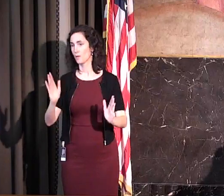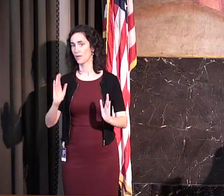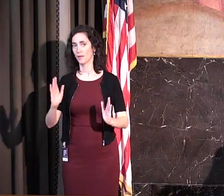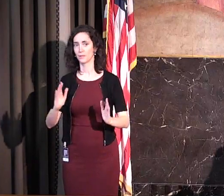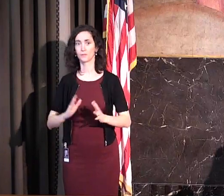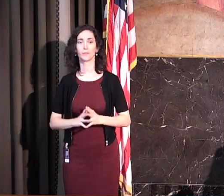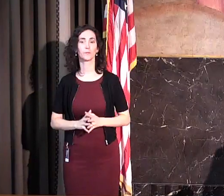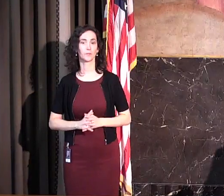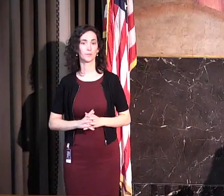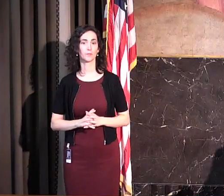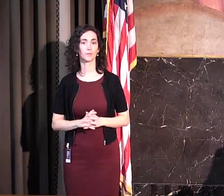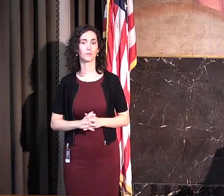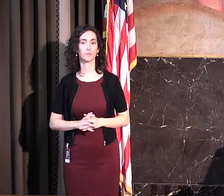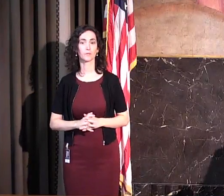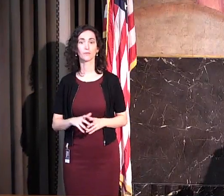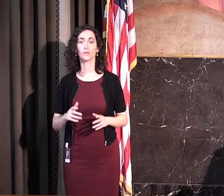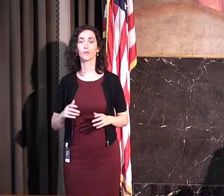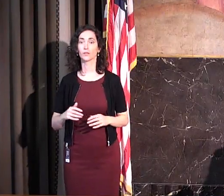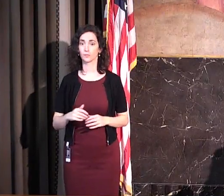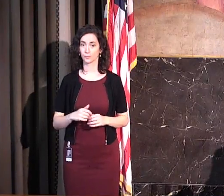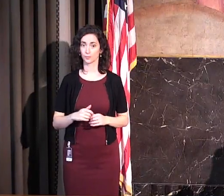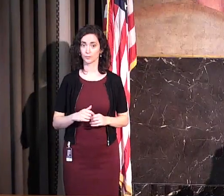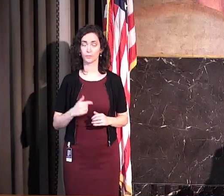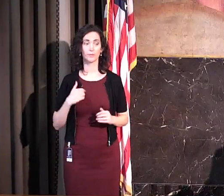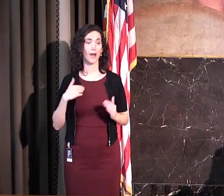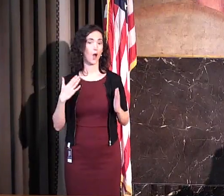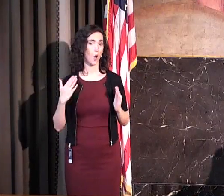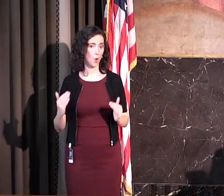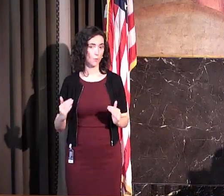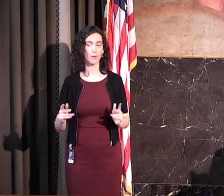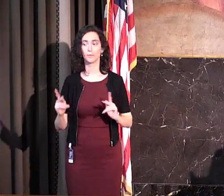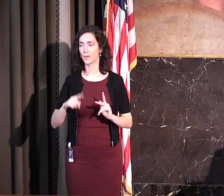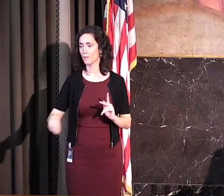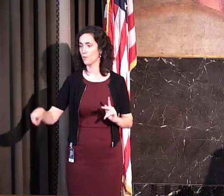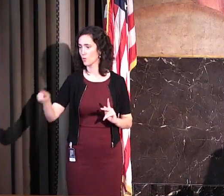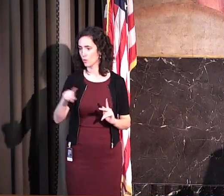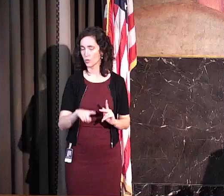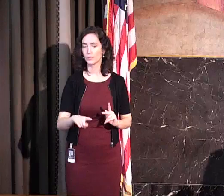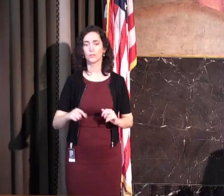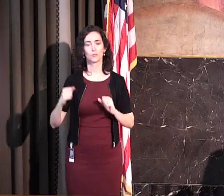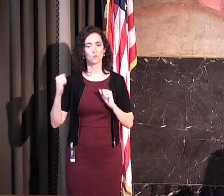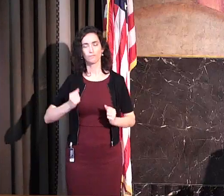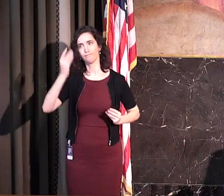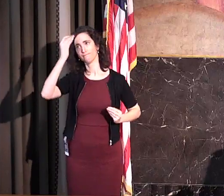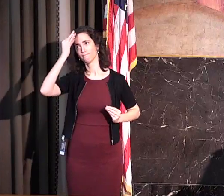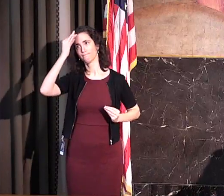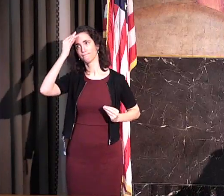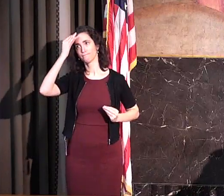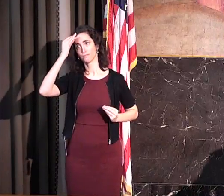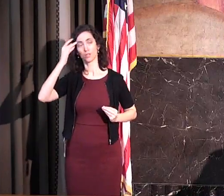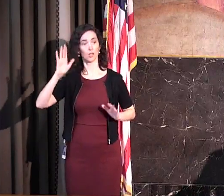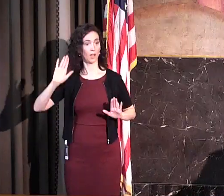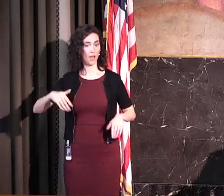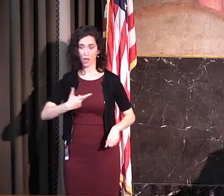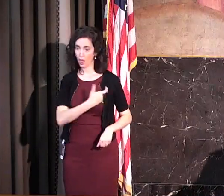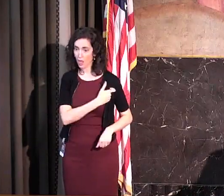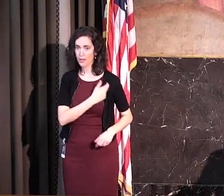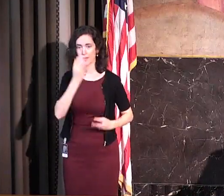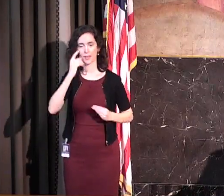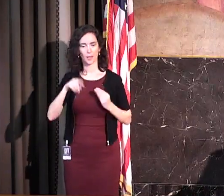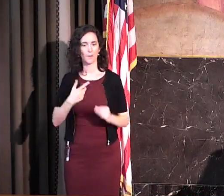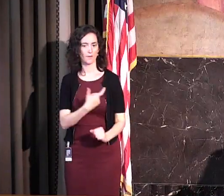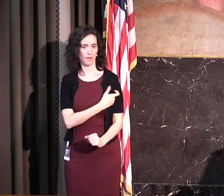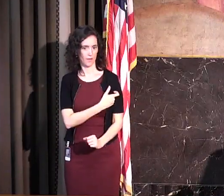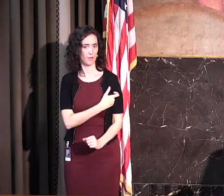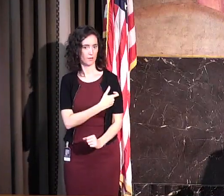hope that people strongly consider, to say the least, getting vaccinated if they've not. If you have already